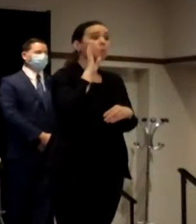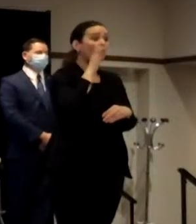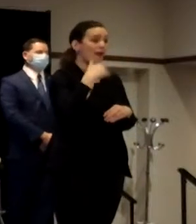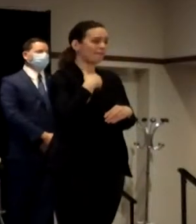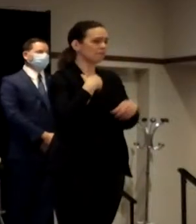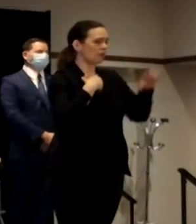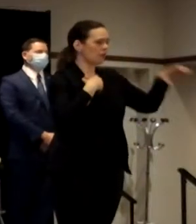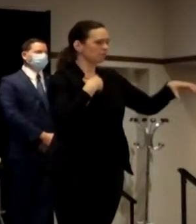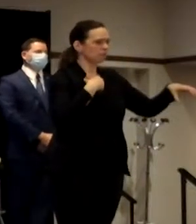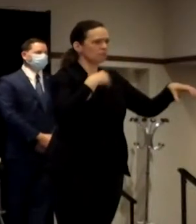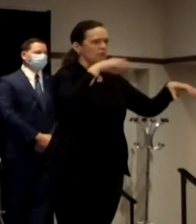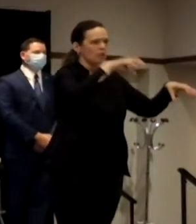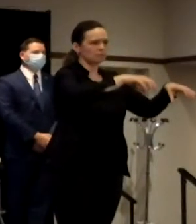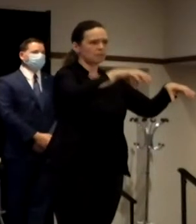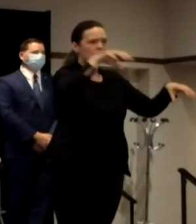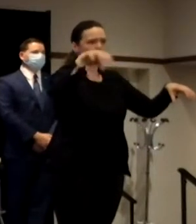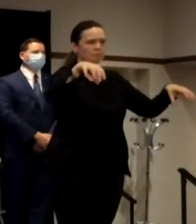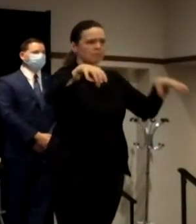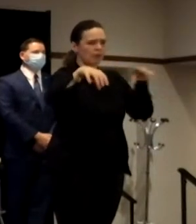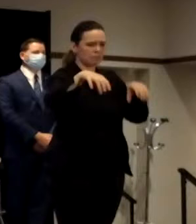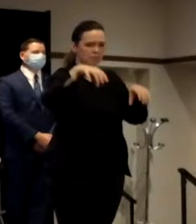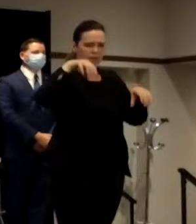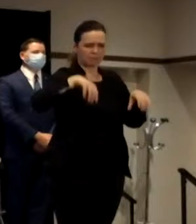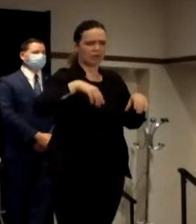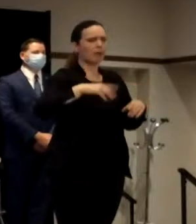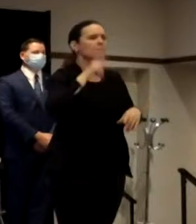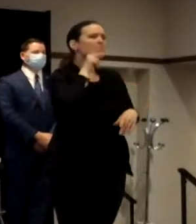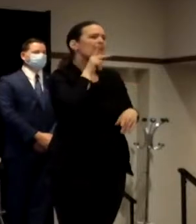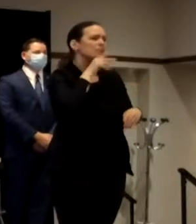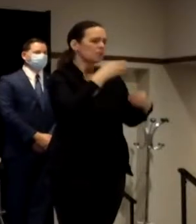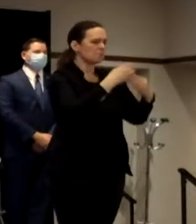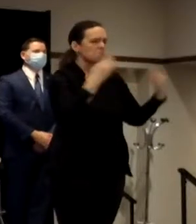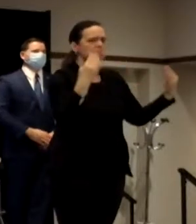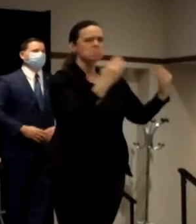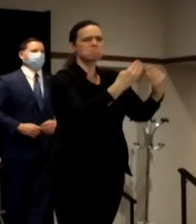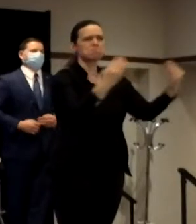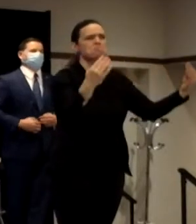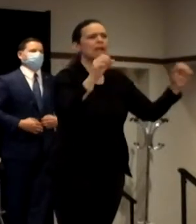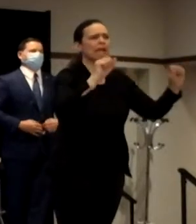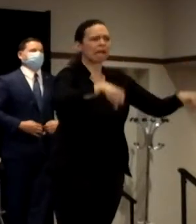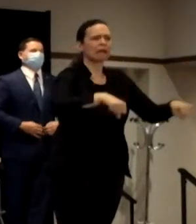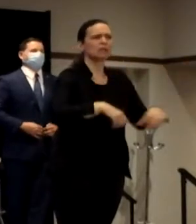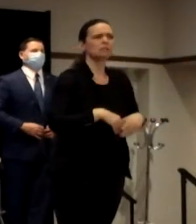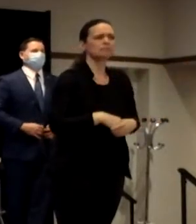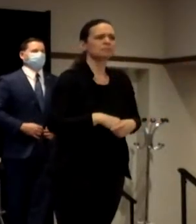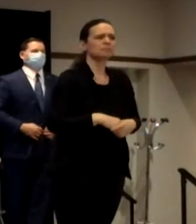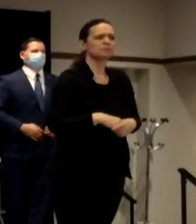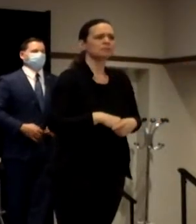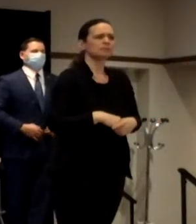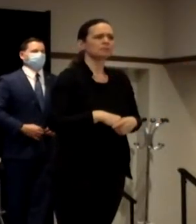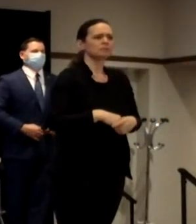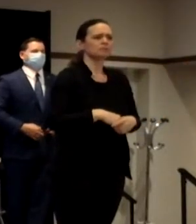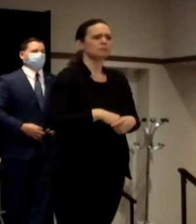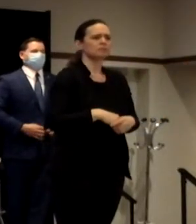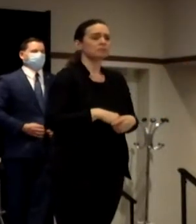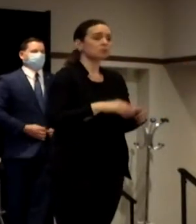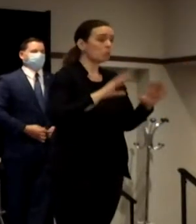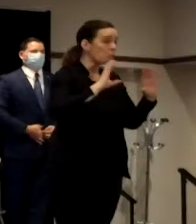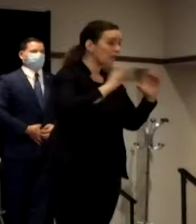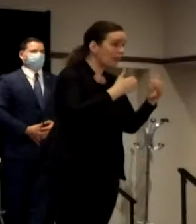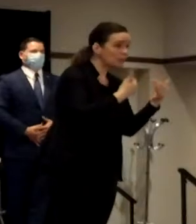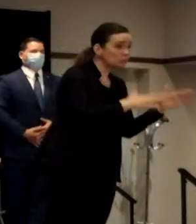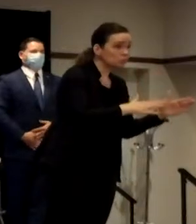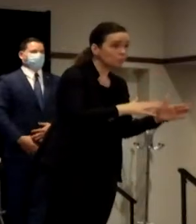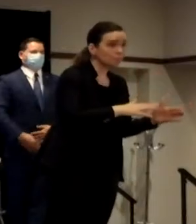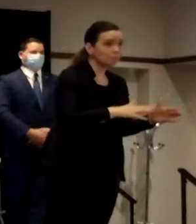in the cafeteria if there's not enough space for them to do when they're taking the mask off. So in the classroom, you have 50% already